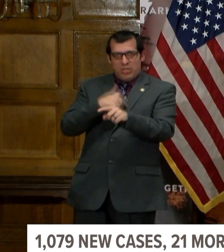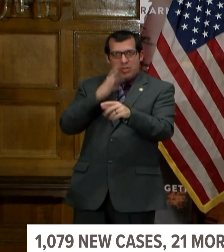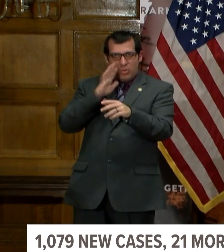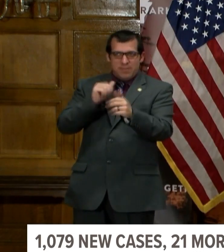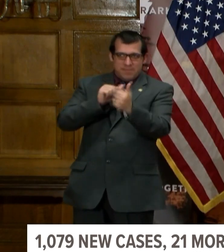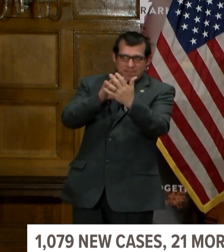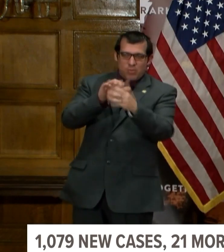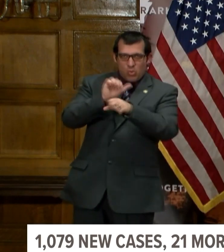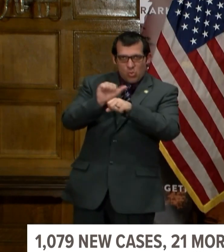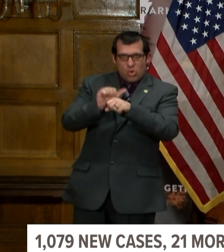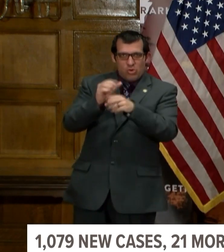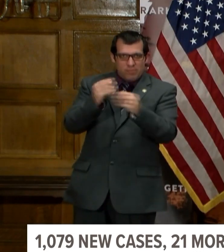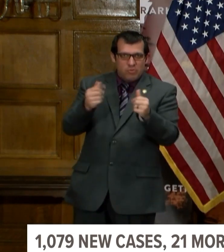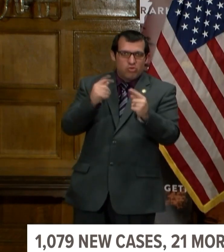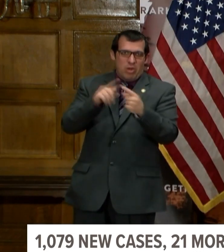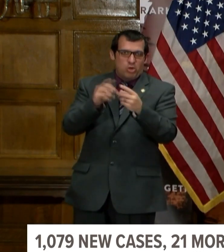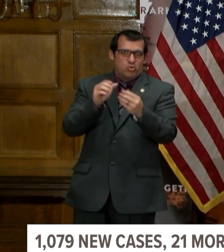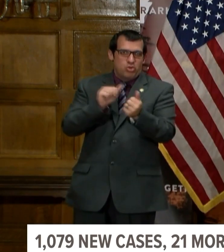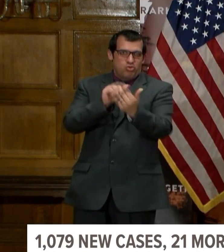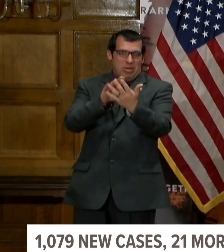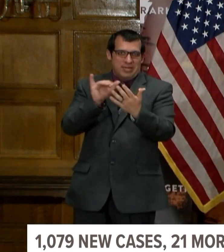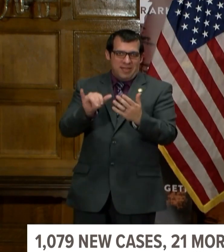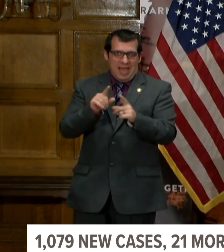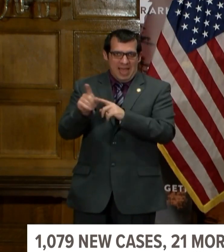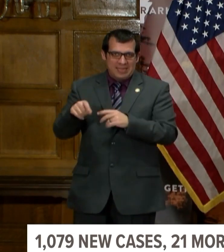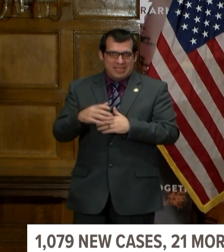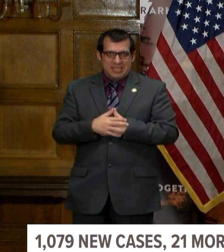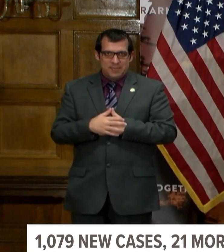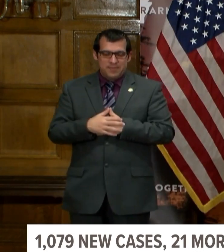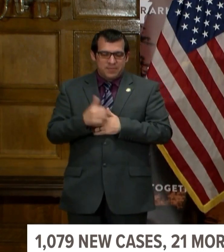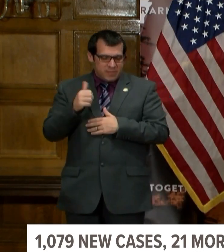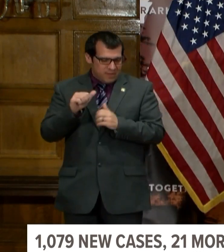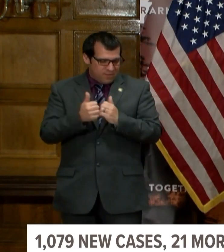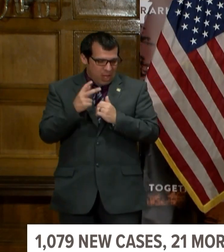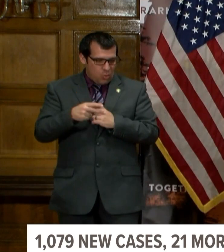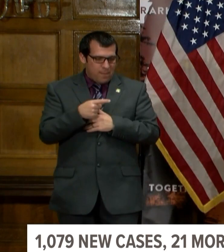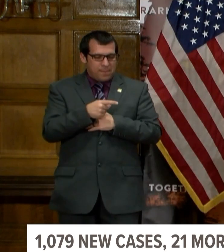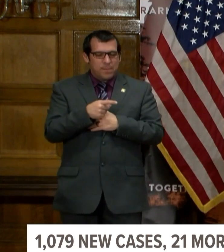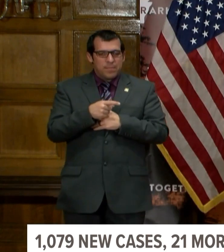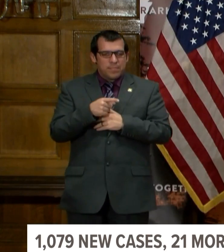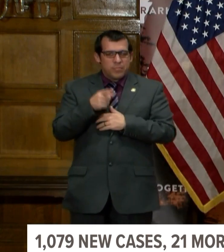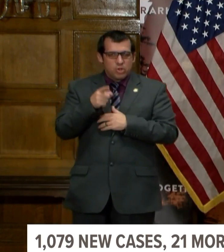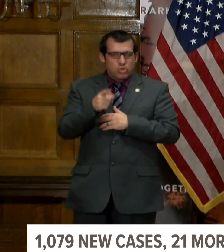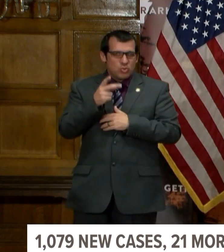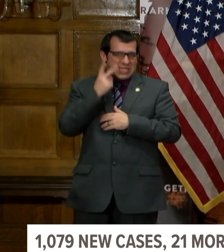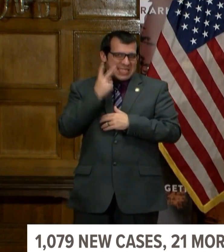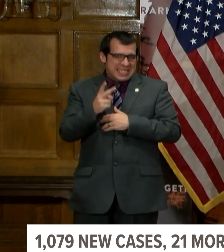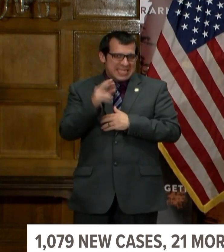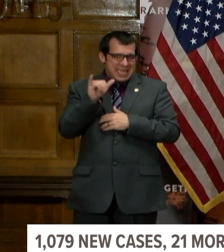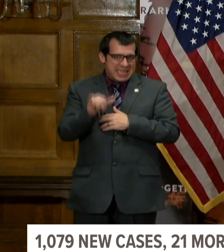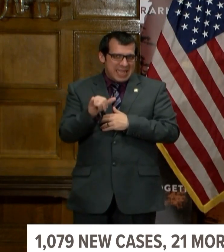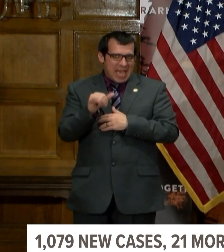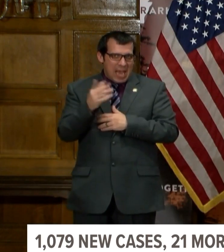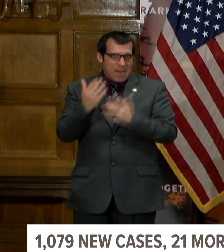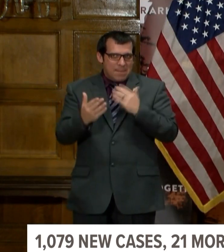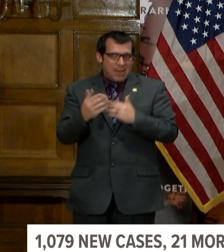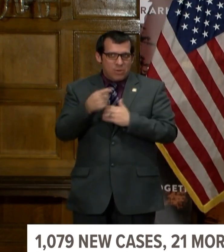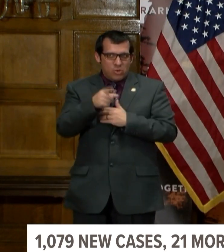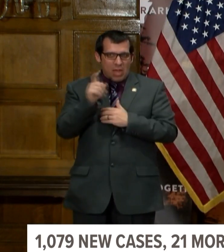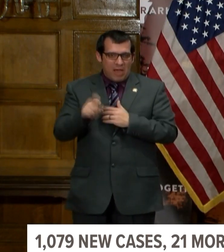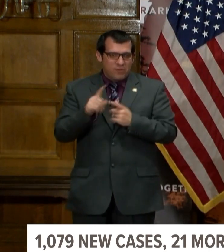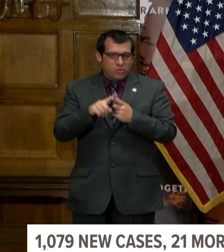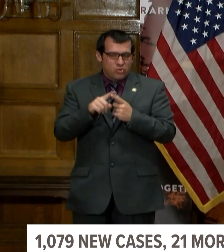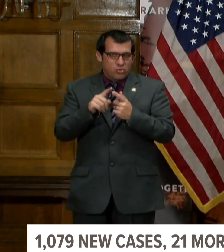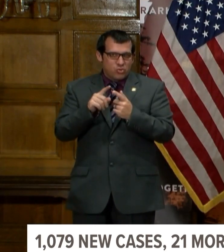and try to address as needed. Just to follow up, Governor, do you see that as being something you might have to go and seek CARES funding for?